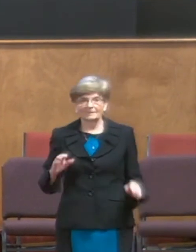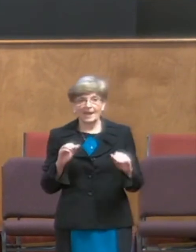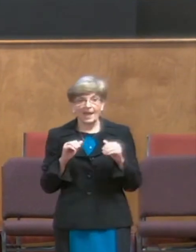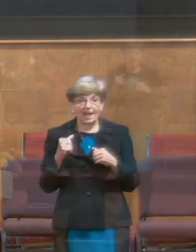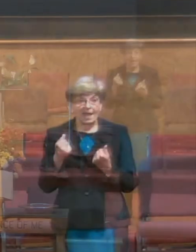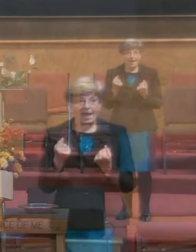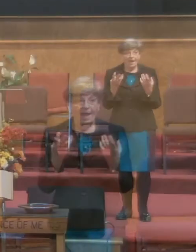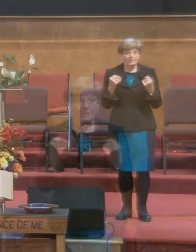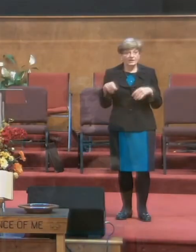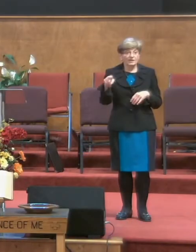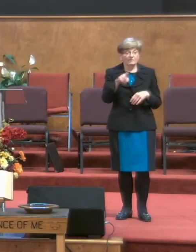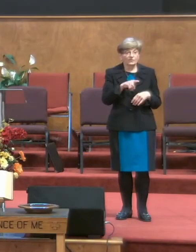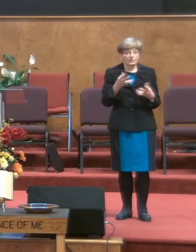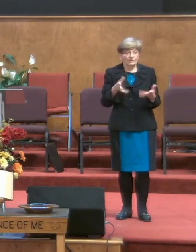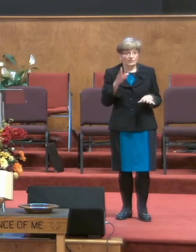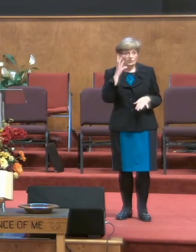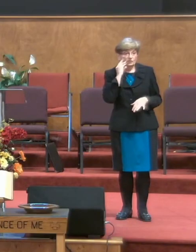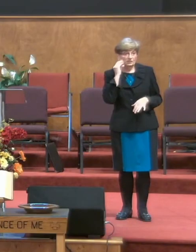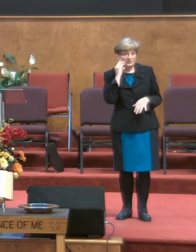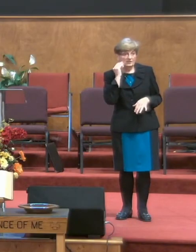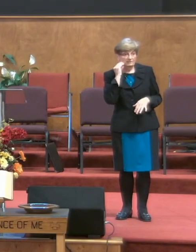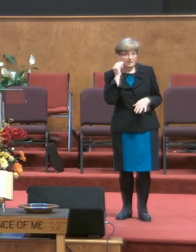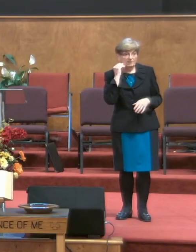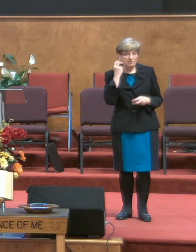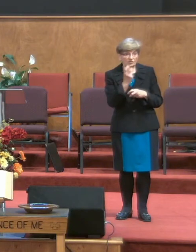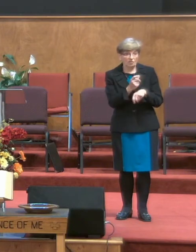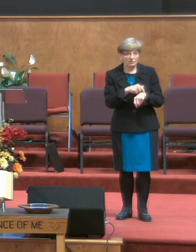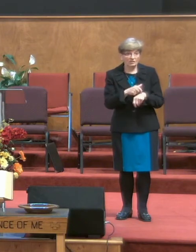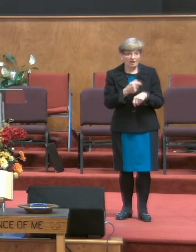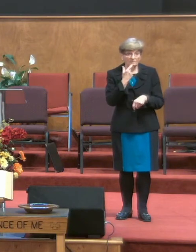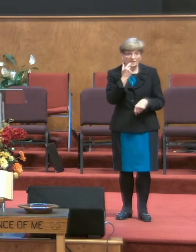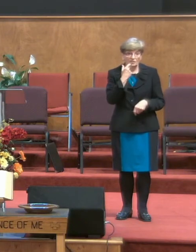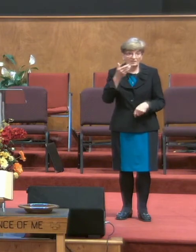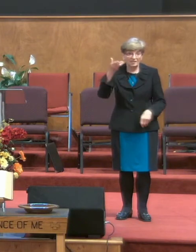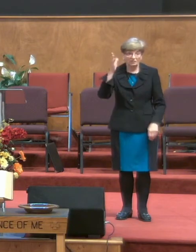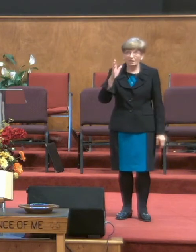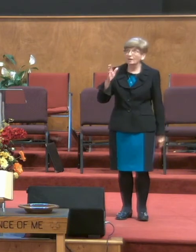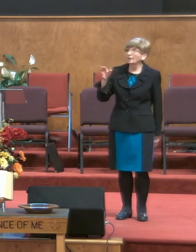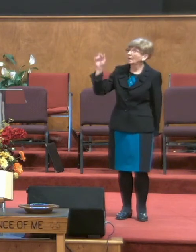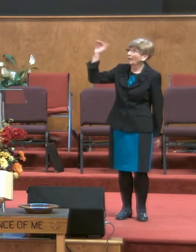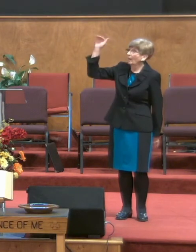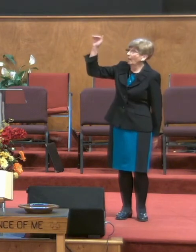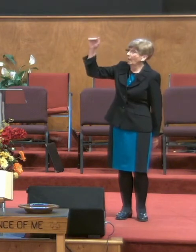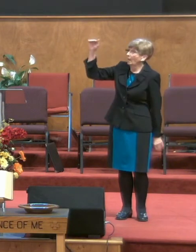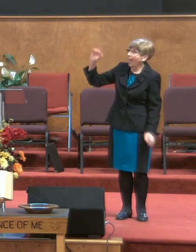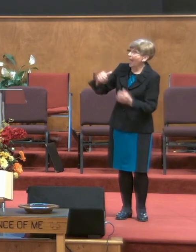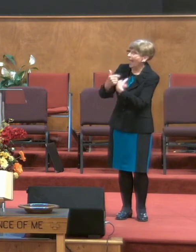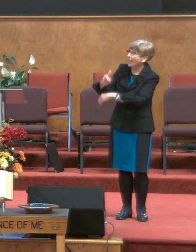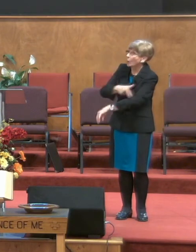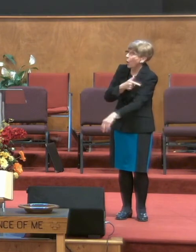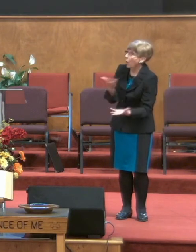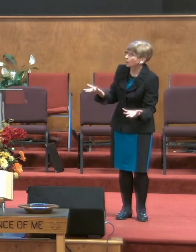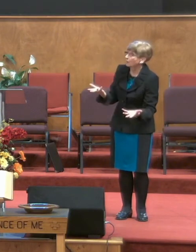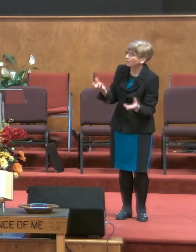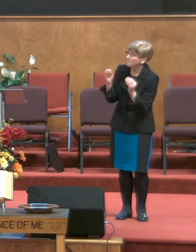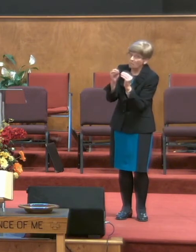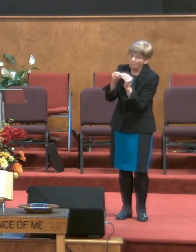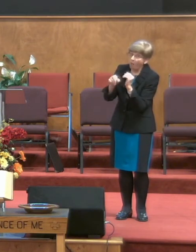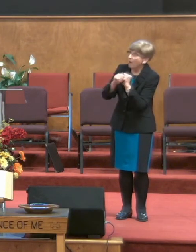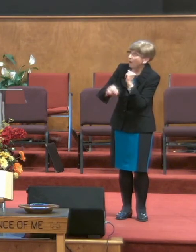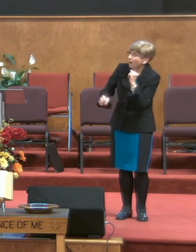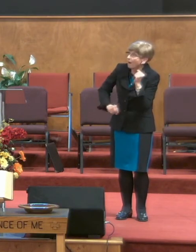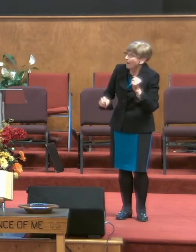through something in your life and you ask the Lord, how long? How much longer do I have to go through this? How